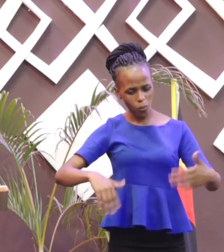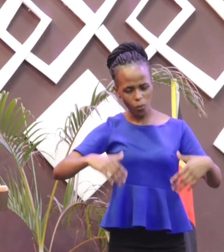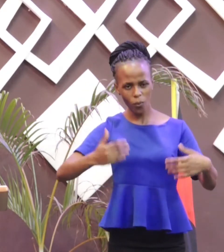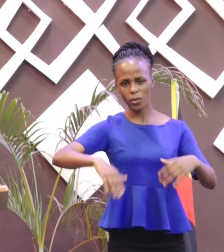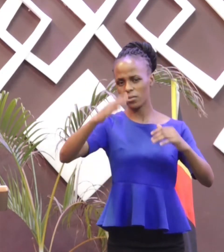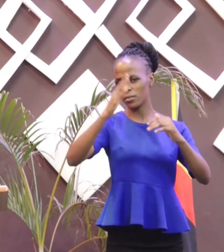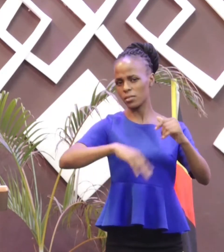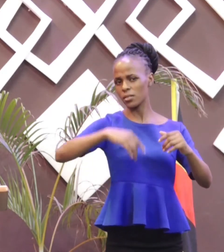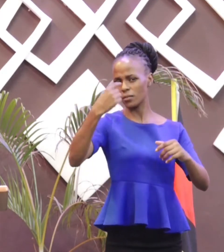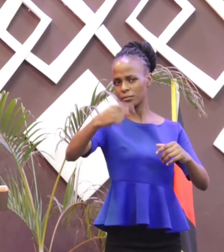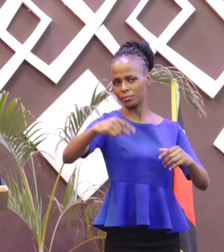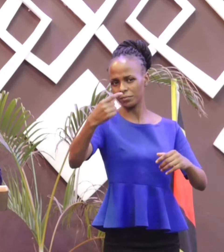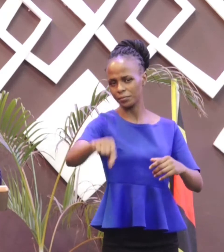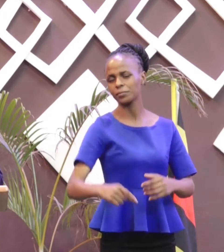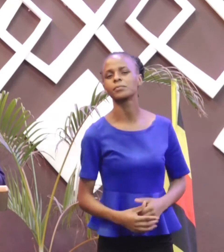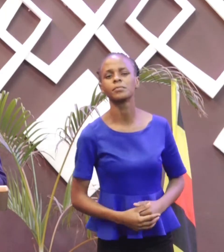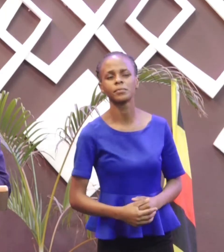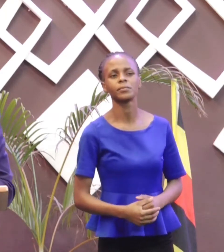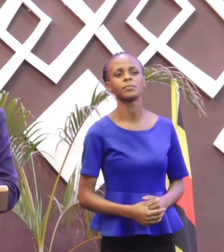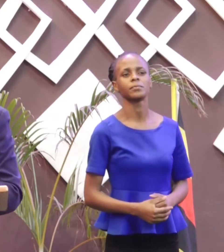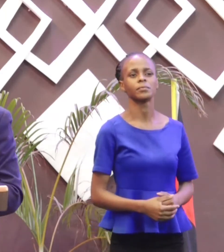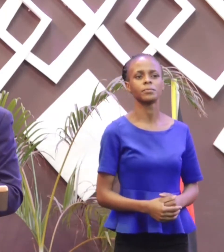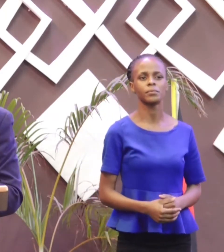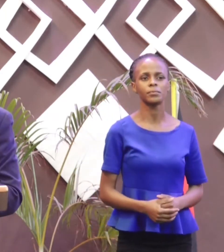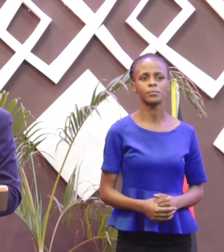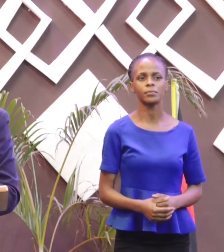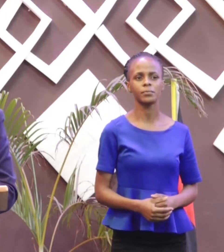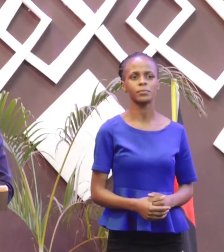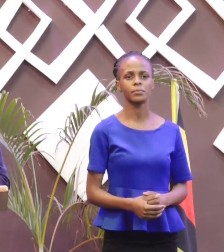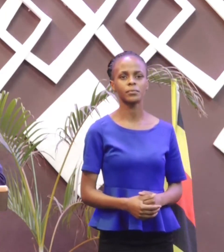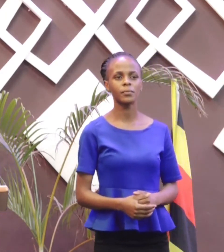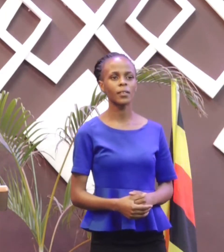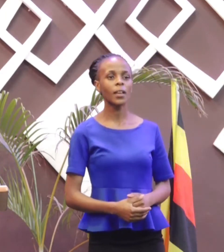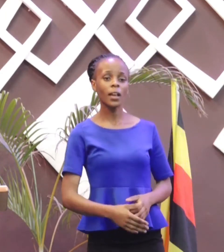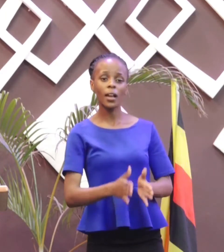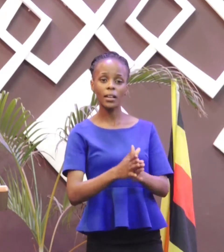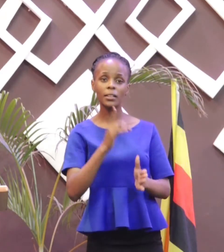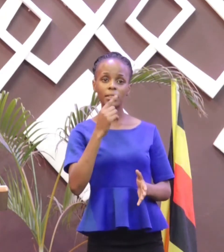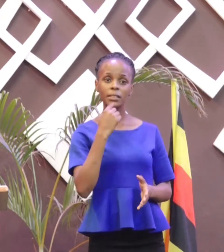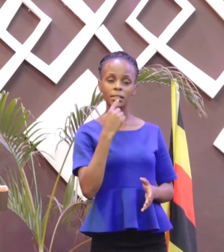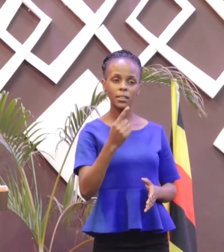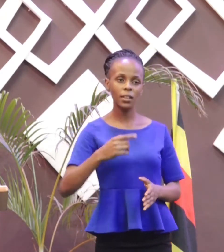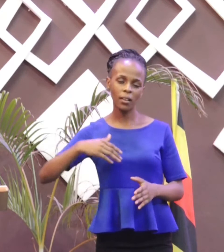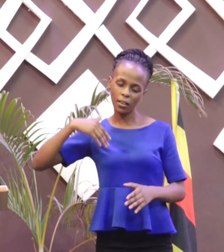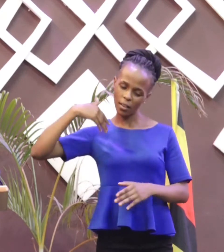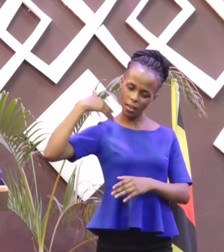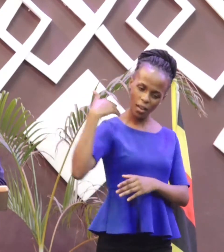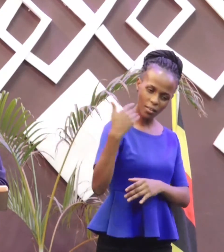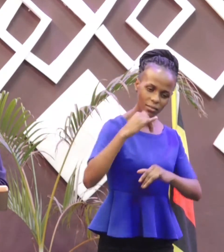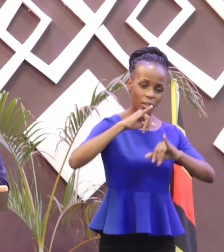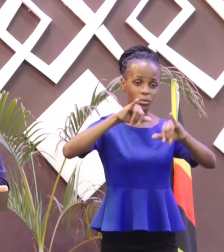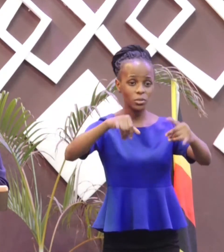n'agezesebwa, kati ate olwo okukkiriza okw'omuwendo omungi n'okusinga zaabu. And he says, after the testing of our